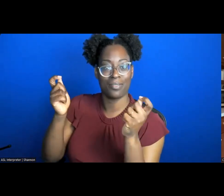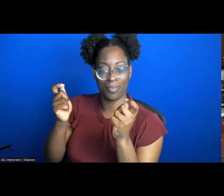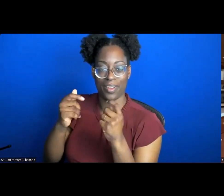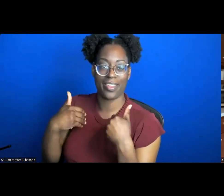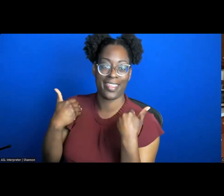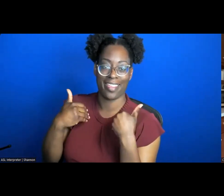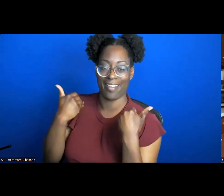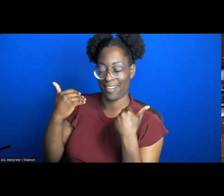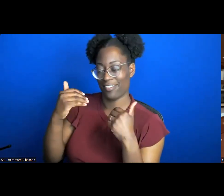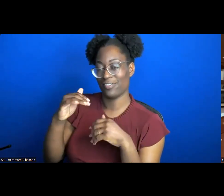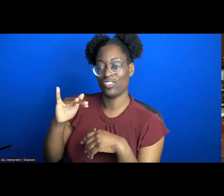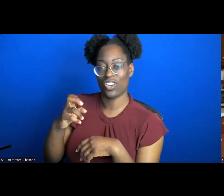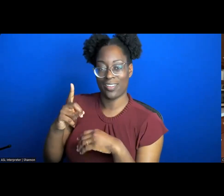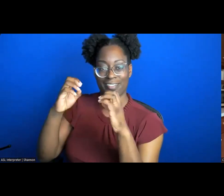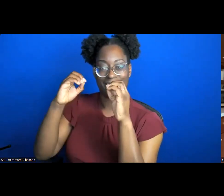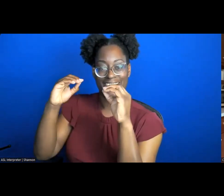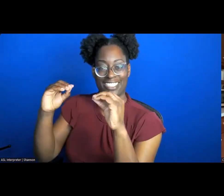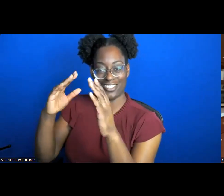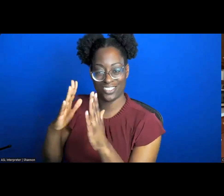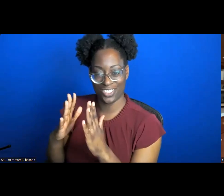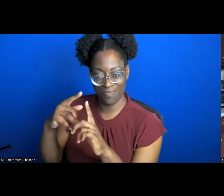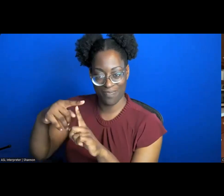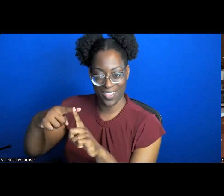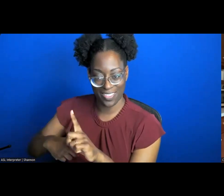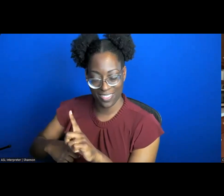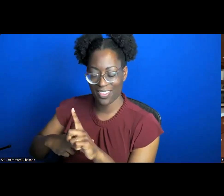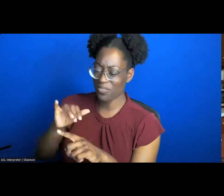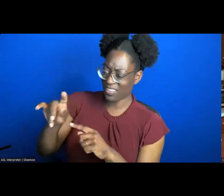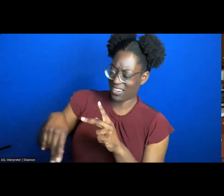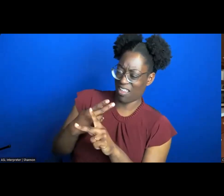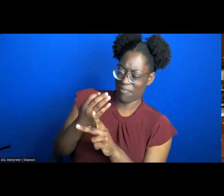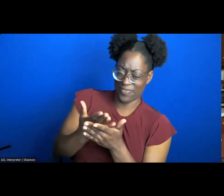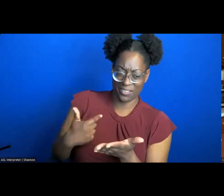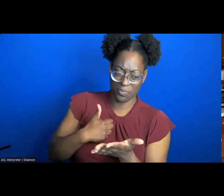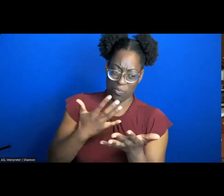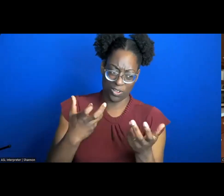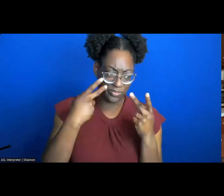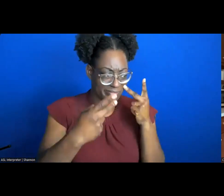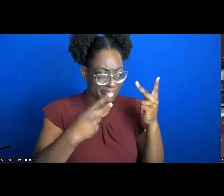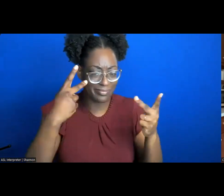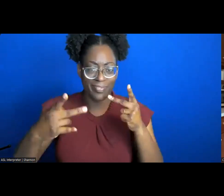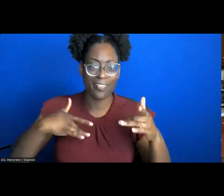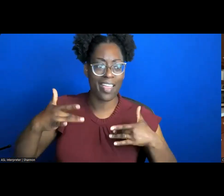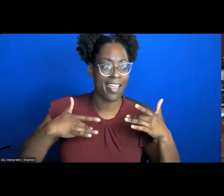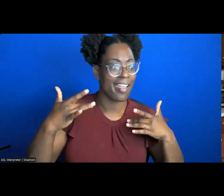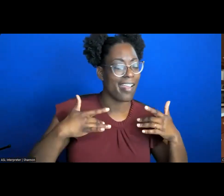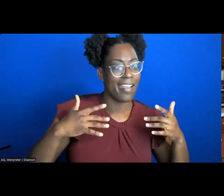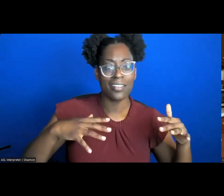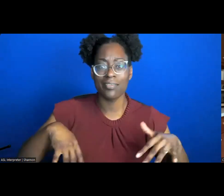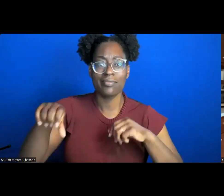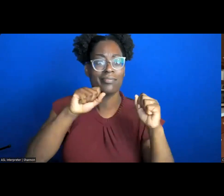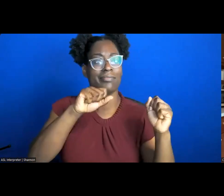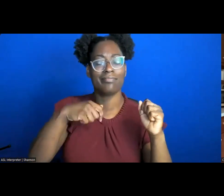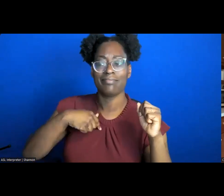the children they care for, those in the field of early childhood, childcare, and early learning must feel, see, and hear